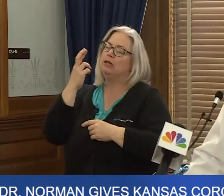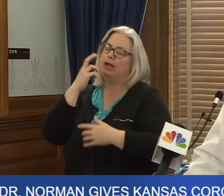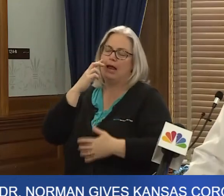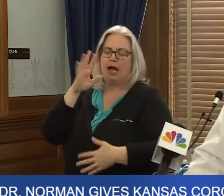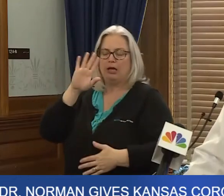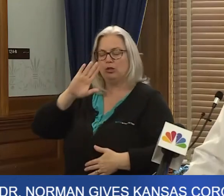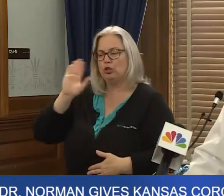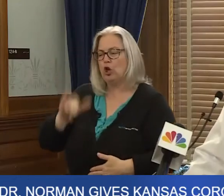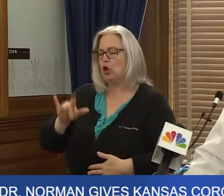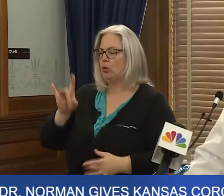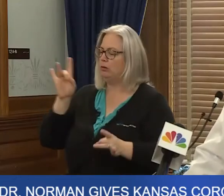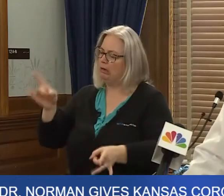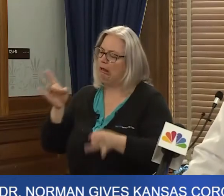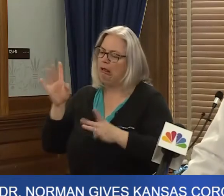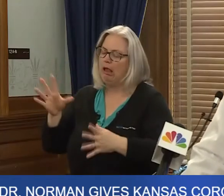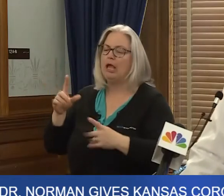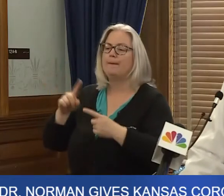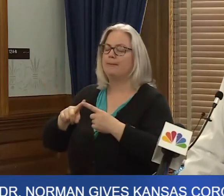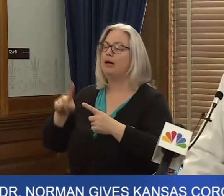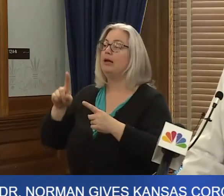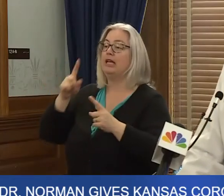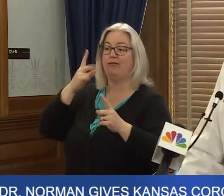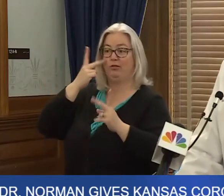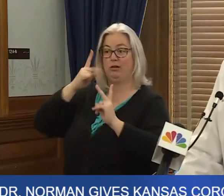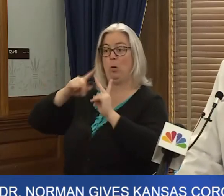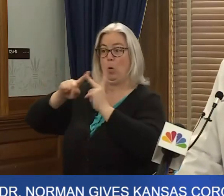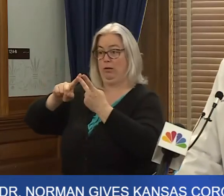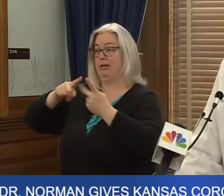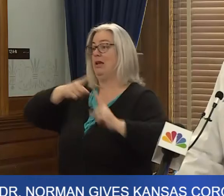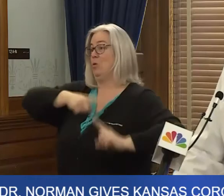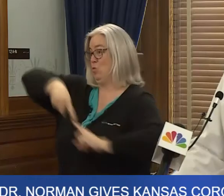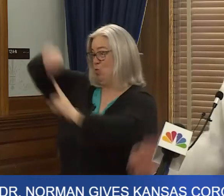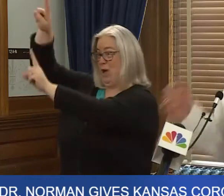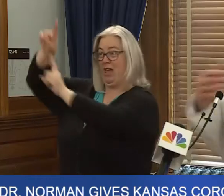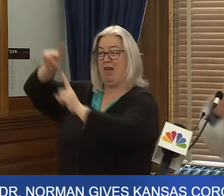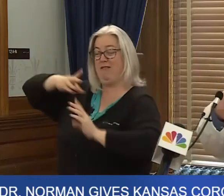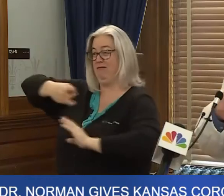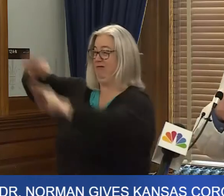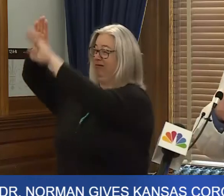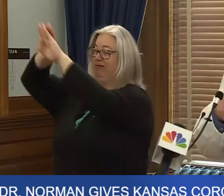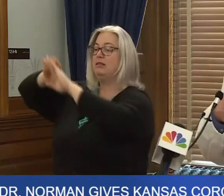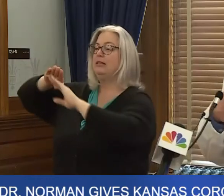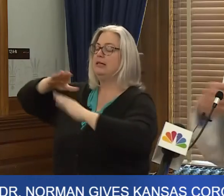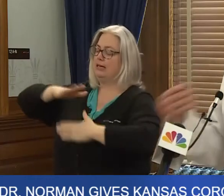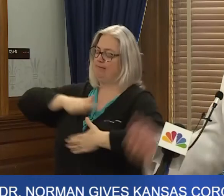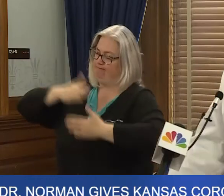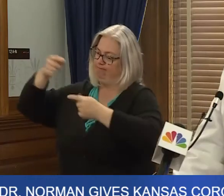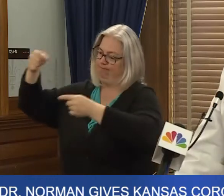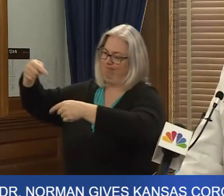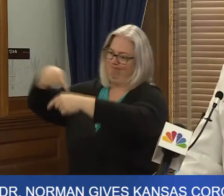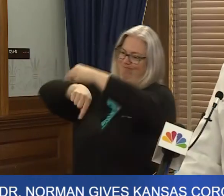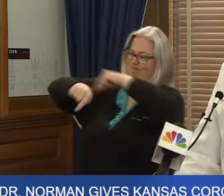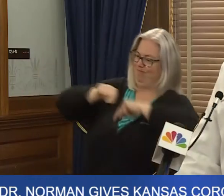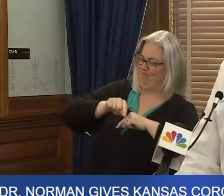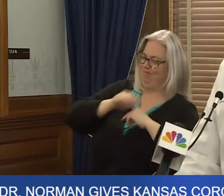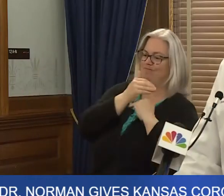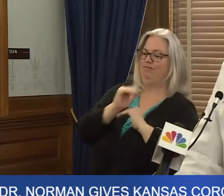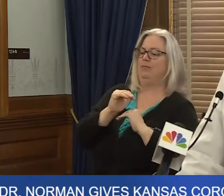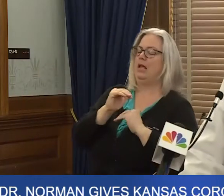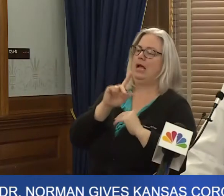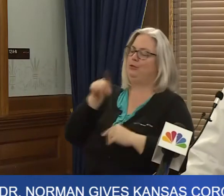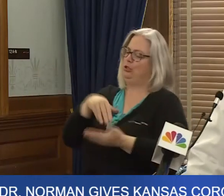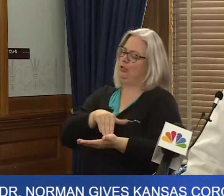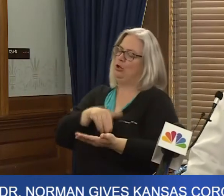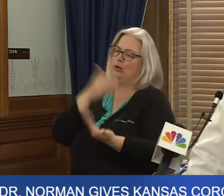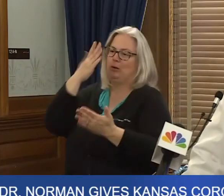take a step back and say, let's have more stringent requirements put into place. I'm just a doctor. I don't know the answer to the legislative or